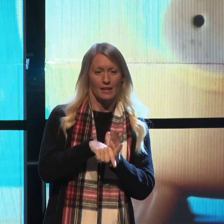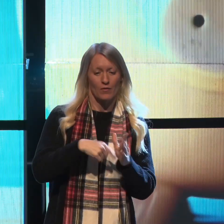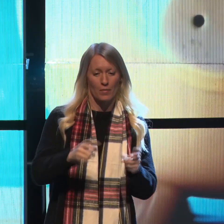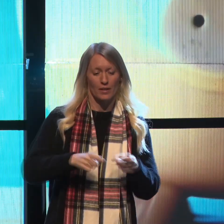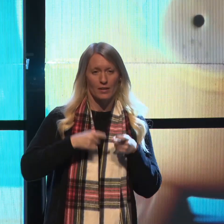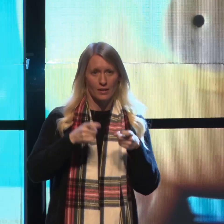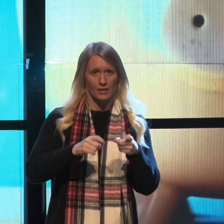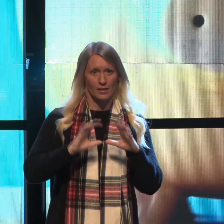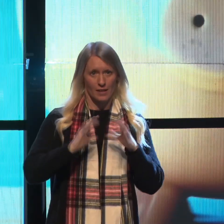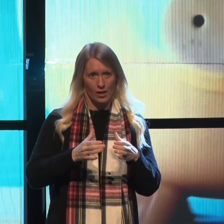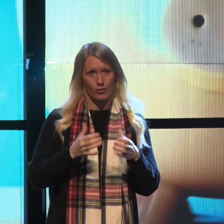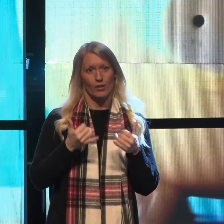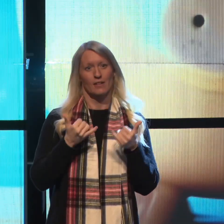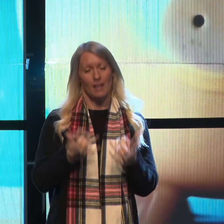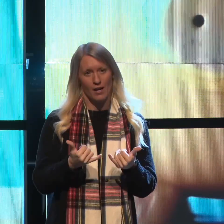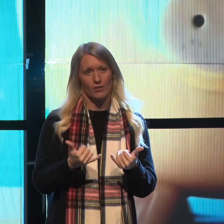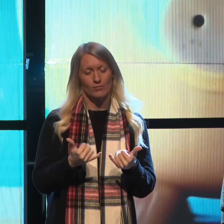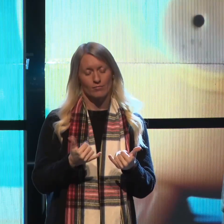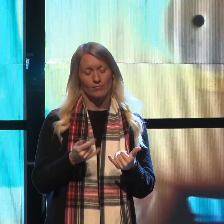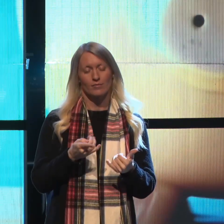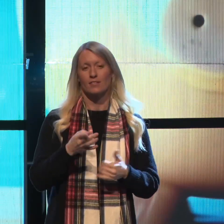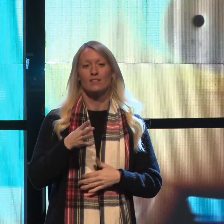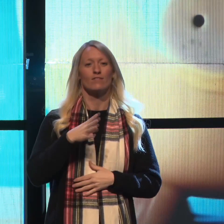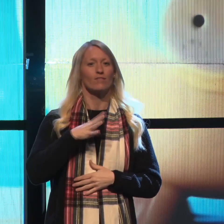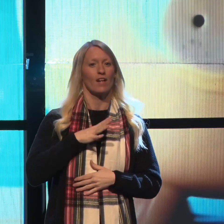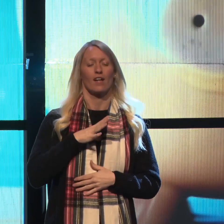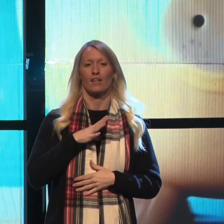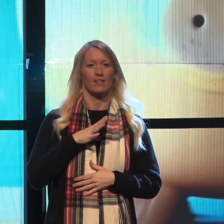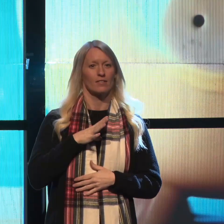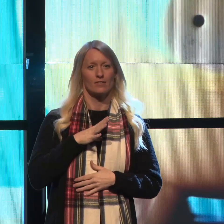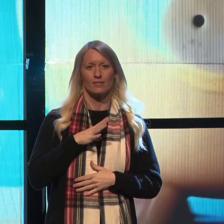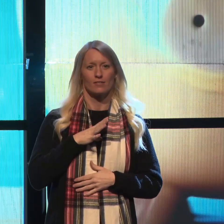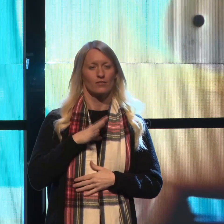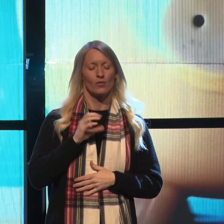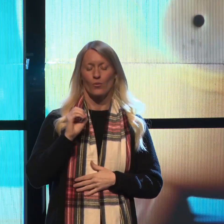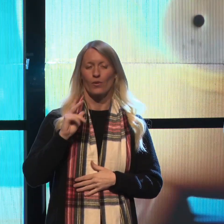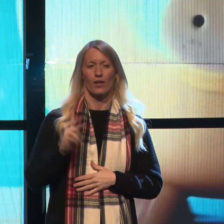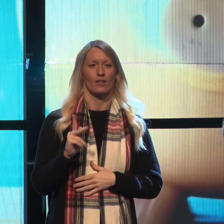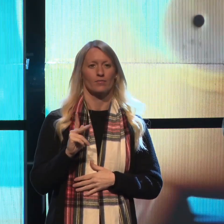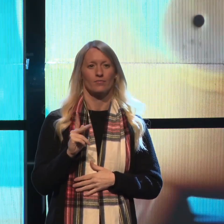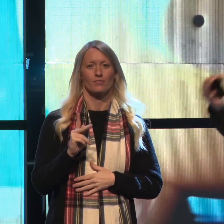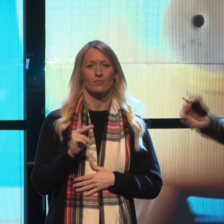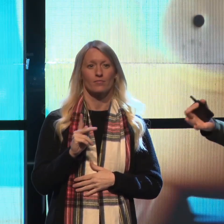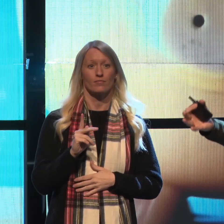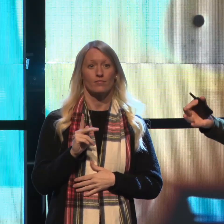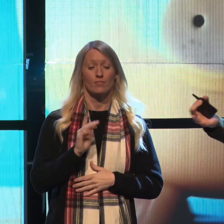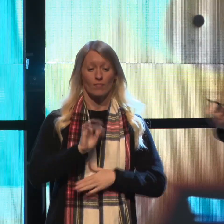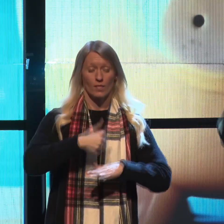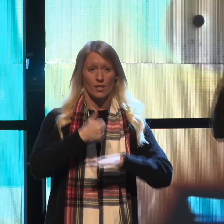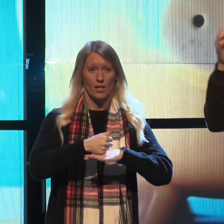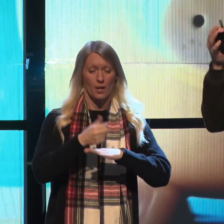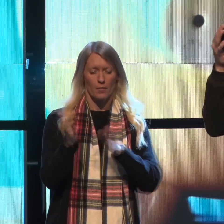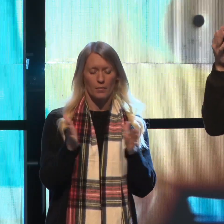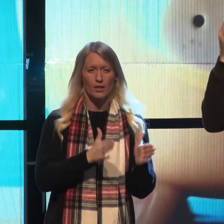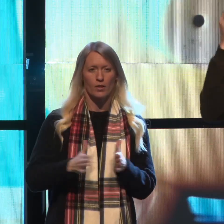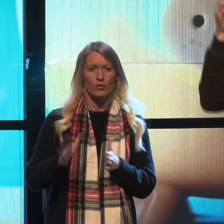right now, right? That's okay? Set your goal, right? I want to be at